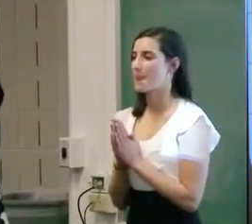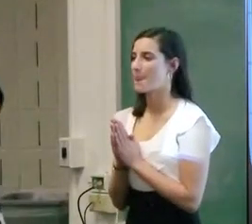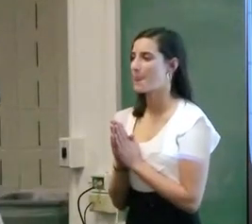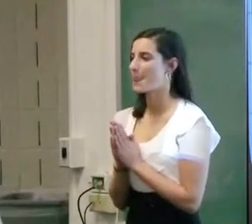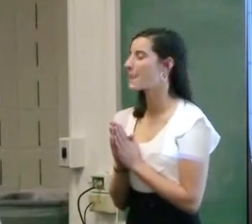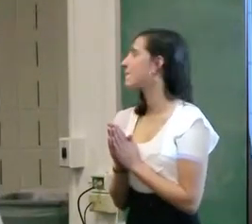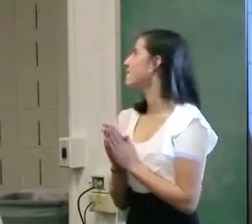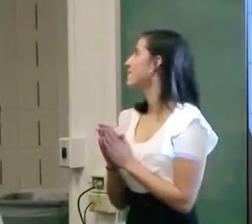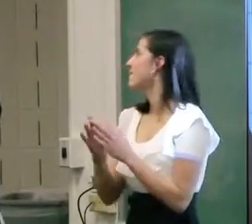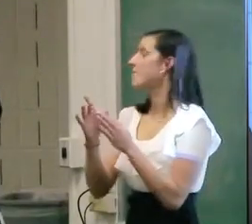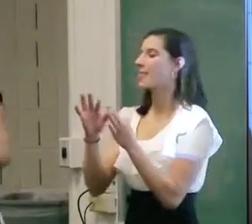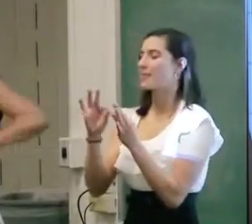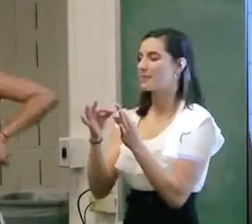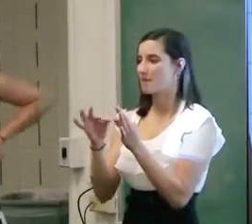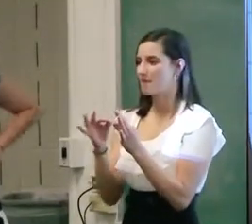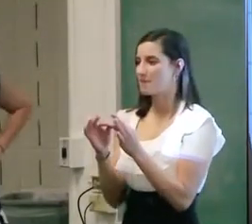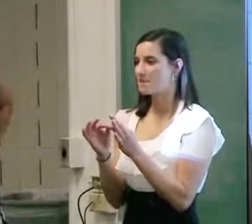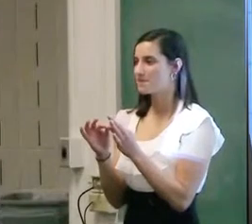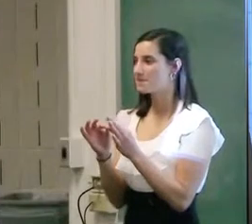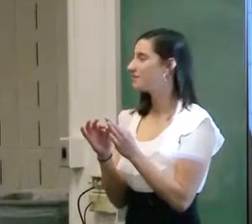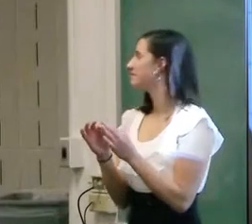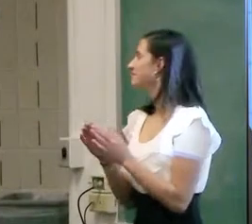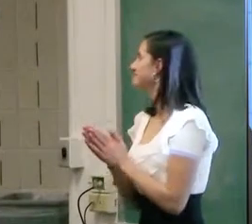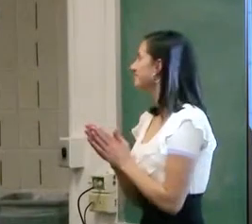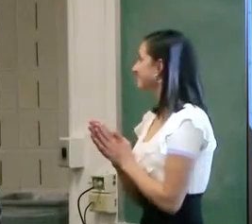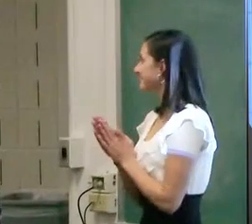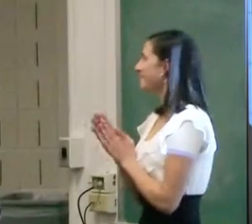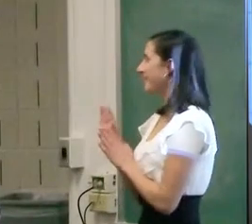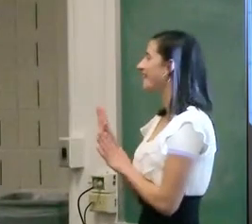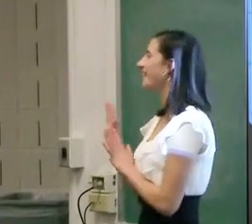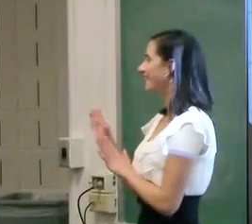having to interpret,